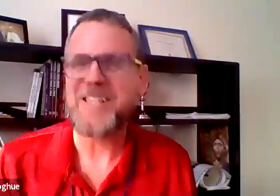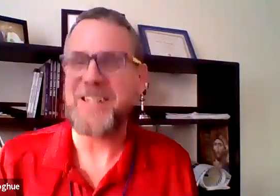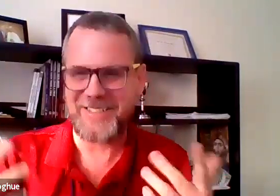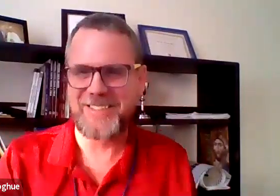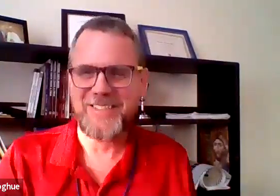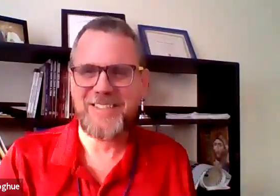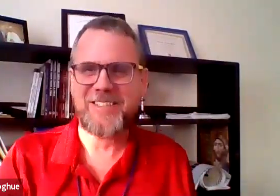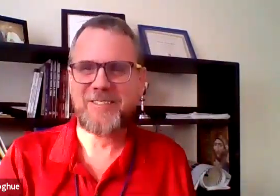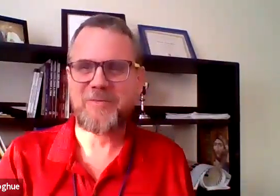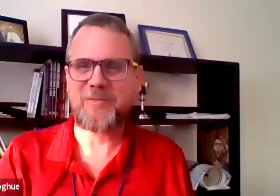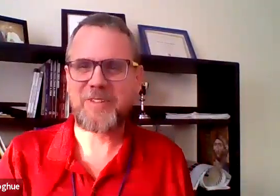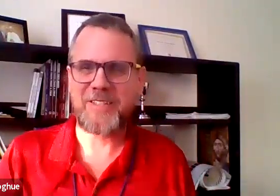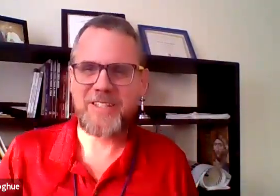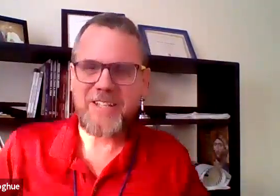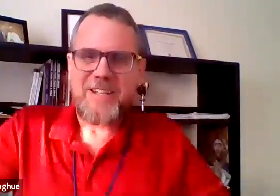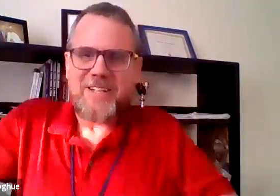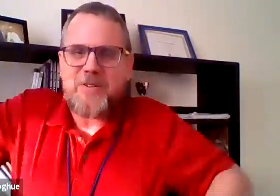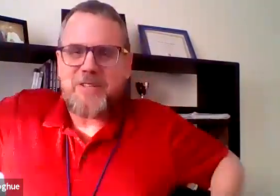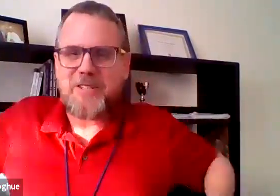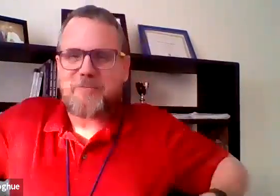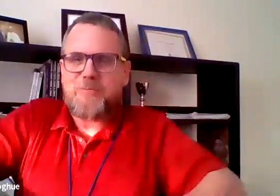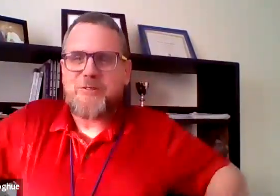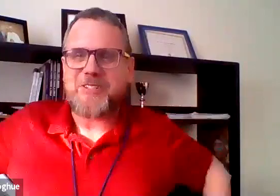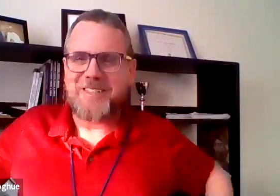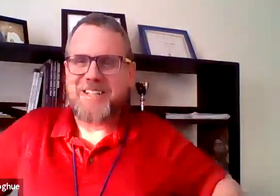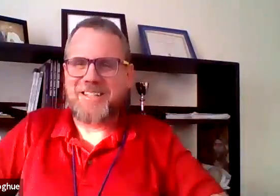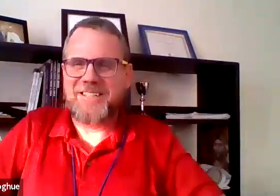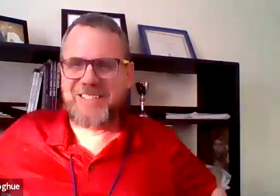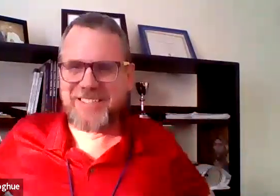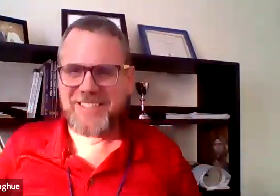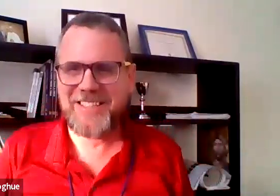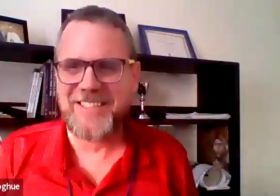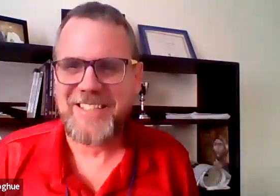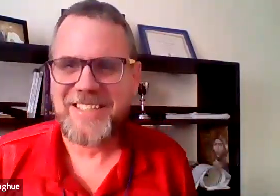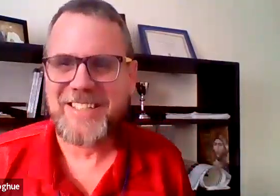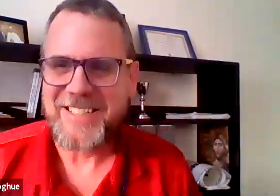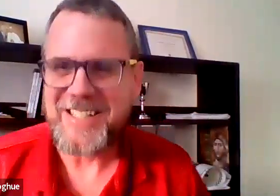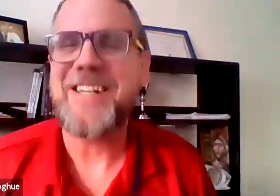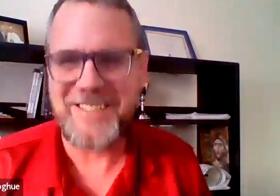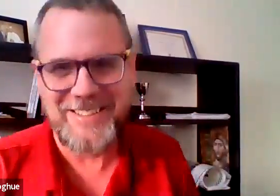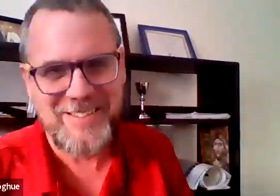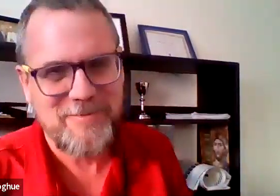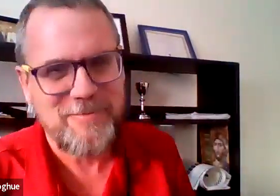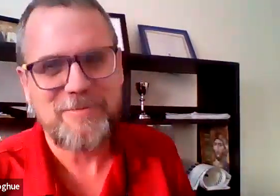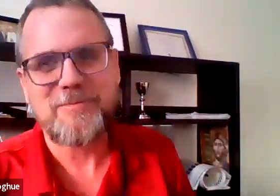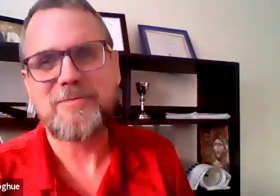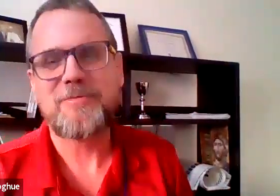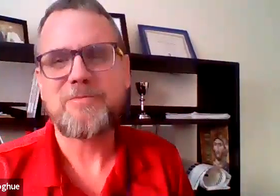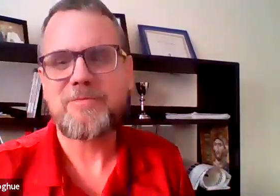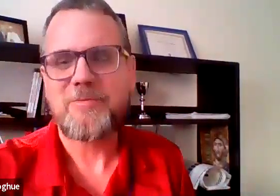Yeah. Father Kevin? No, this is promotion. Yeah, Monsignor. Yeah. That's right, Monsignor. Yeah,